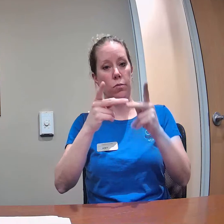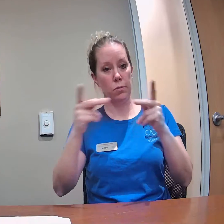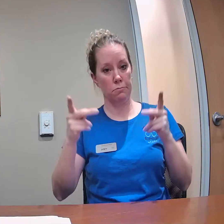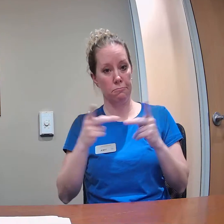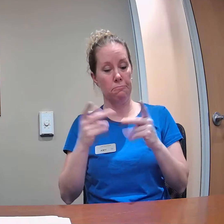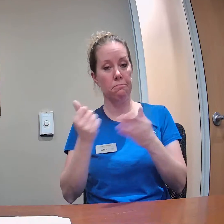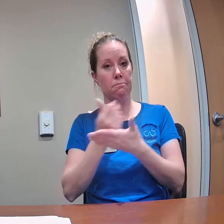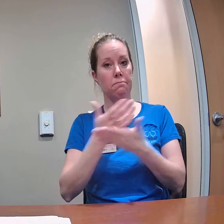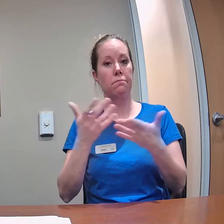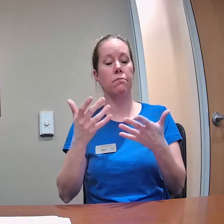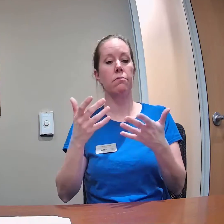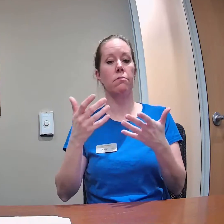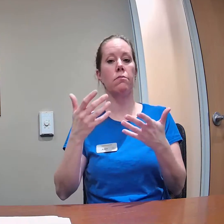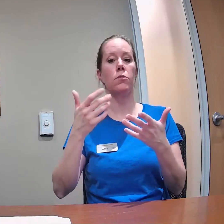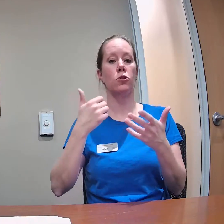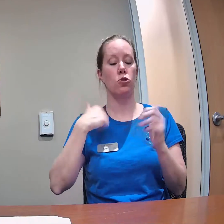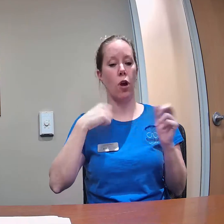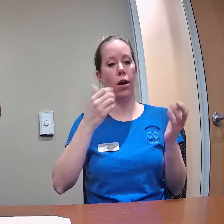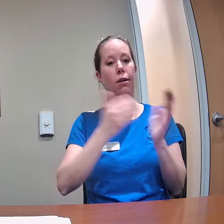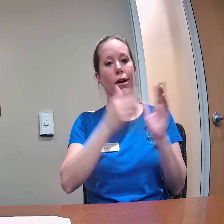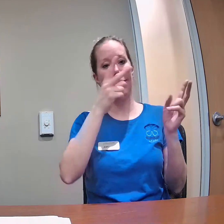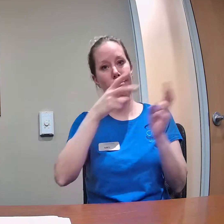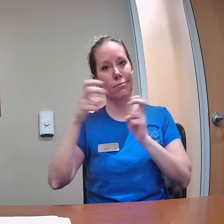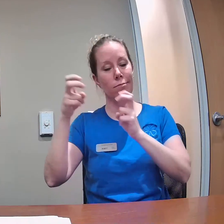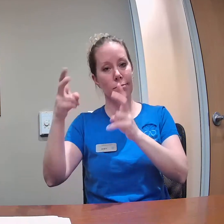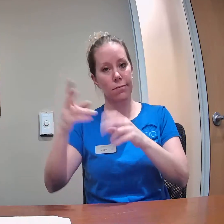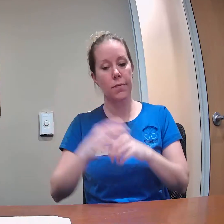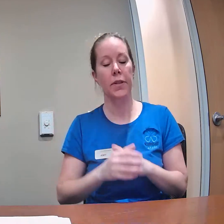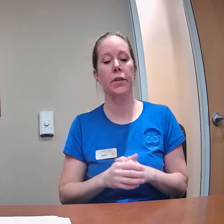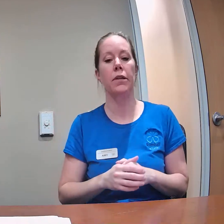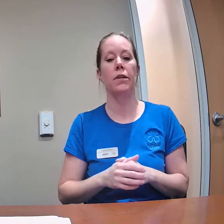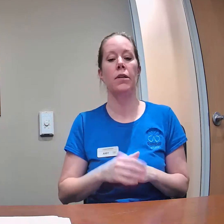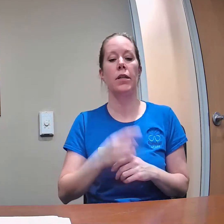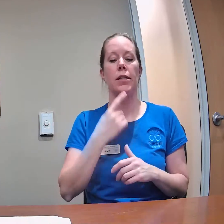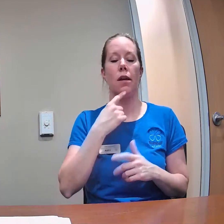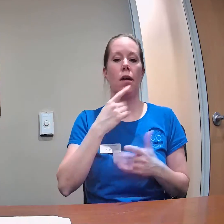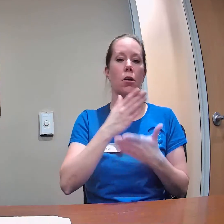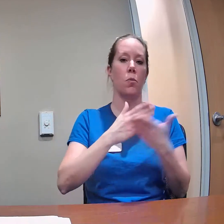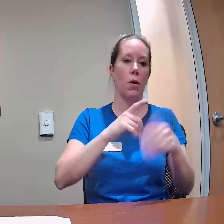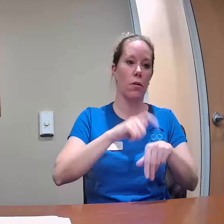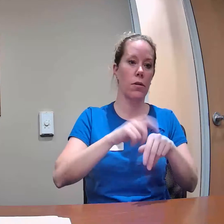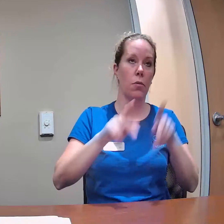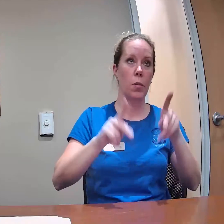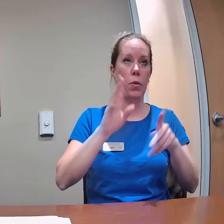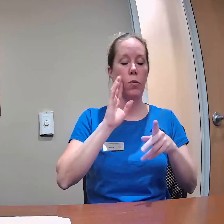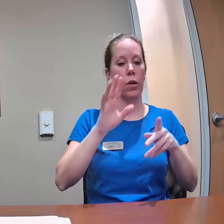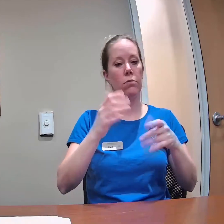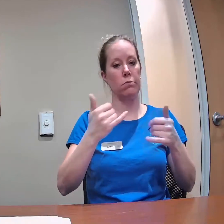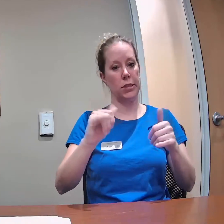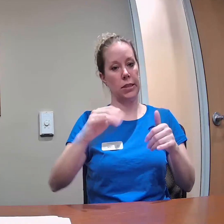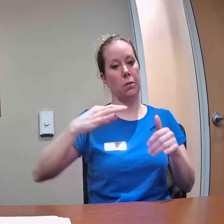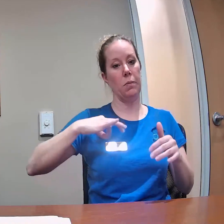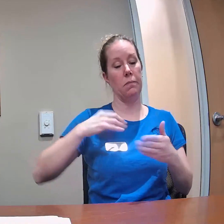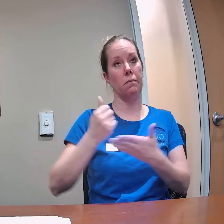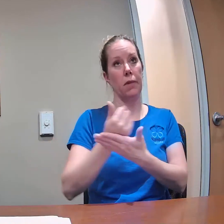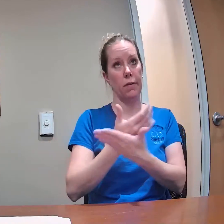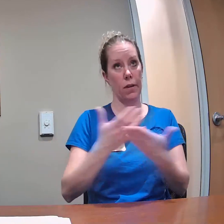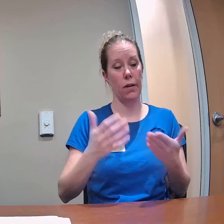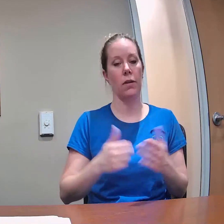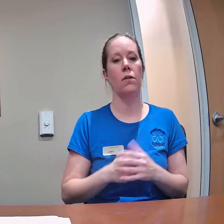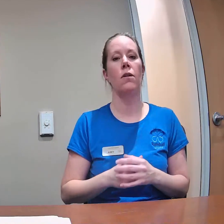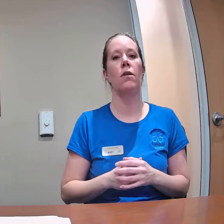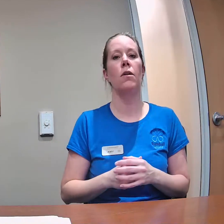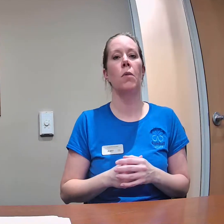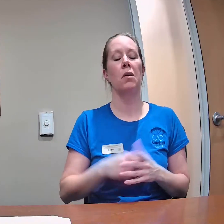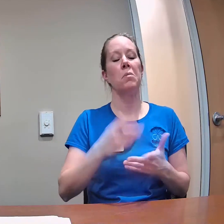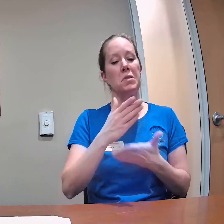we've tried to gloss it up by putting in that part-time people get benefits, that kind of thing. So we've been getting a few